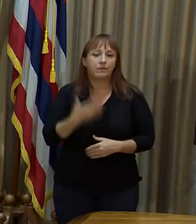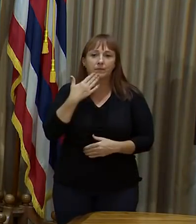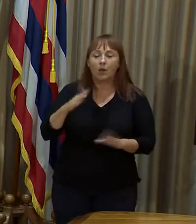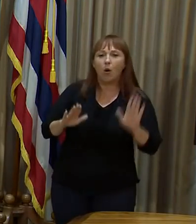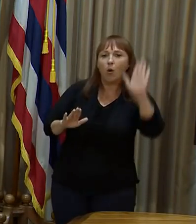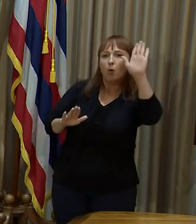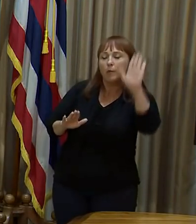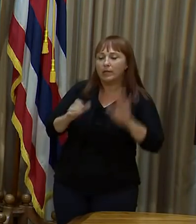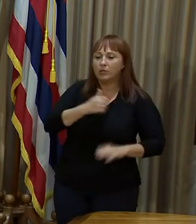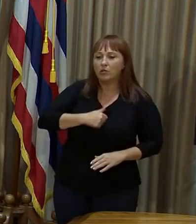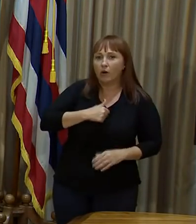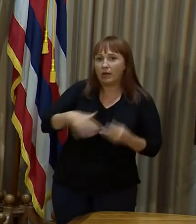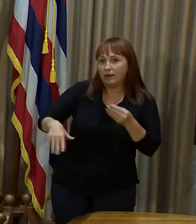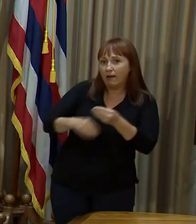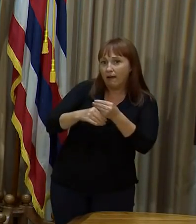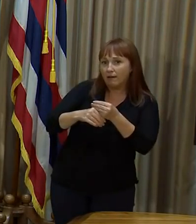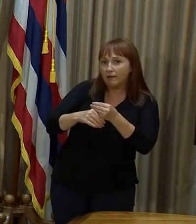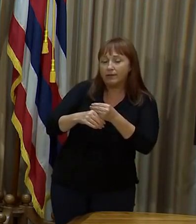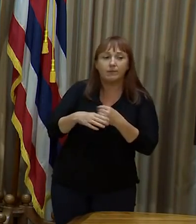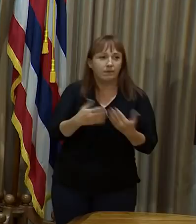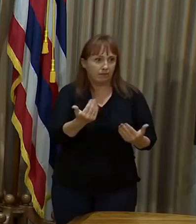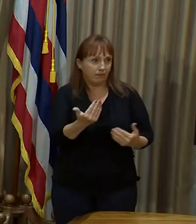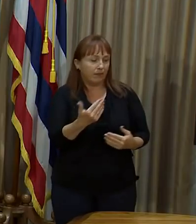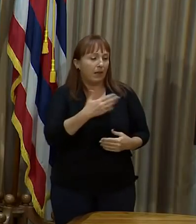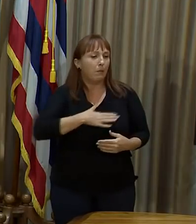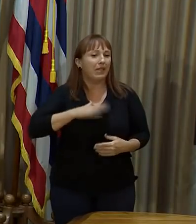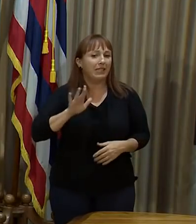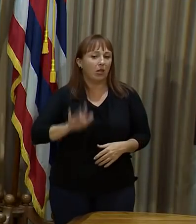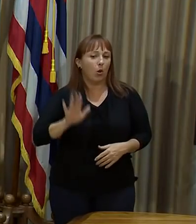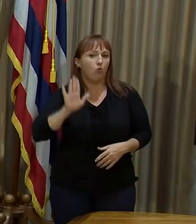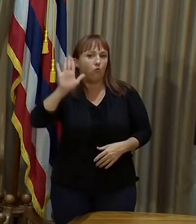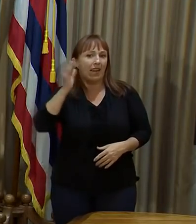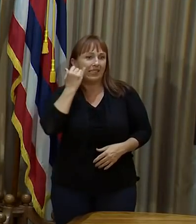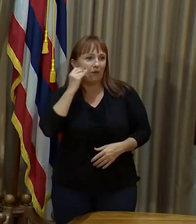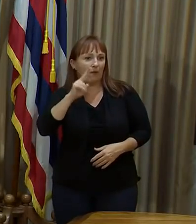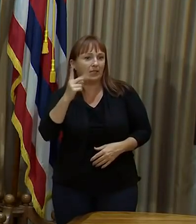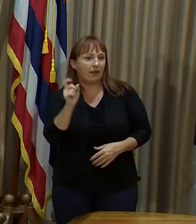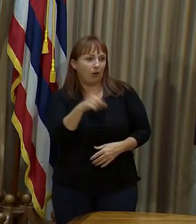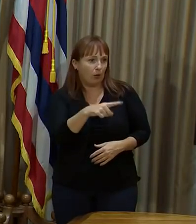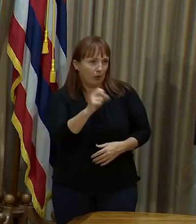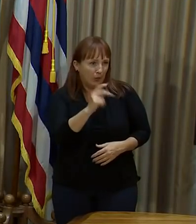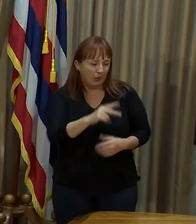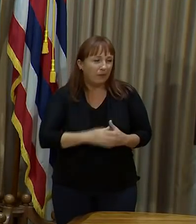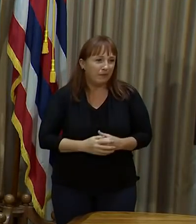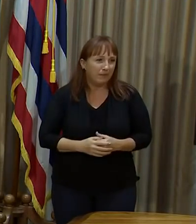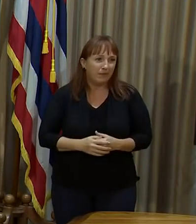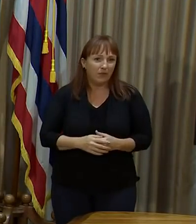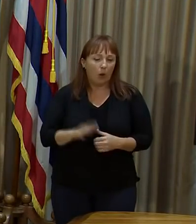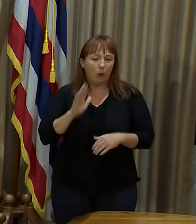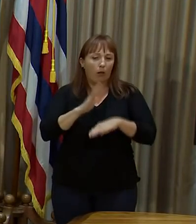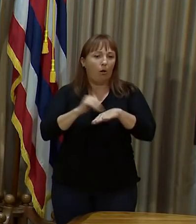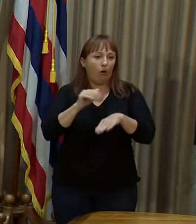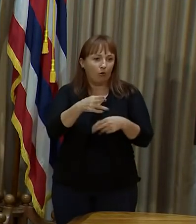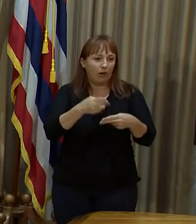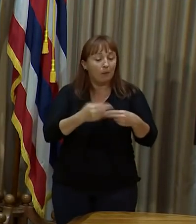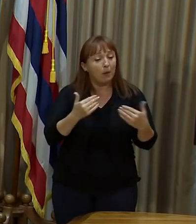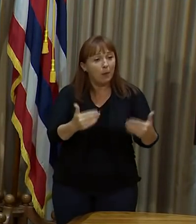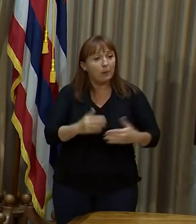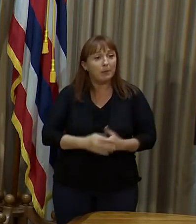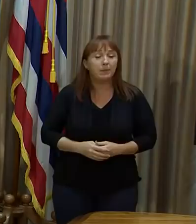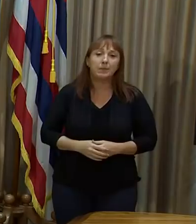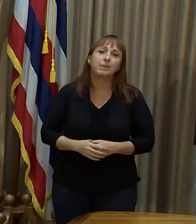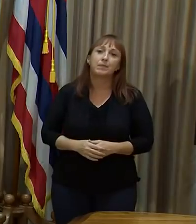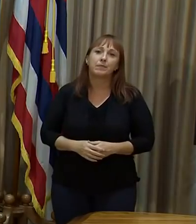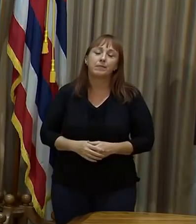Sorry, follow up if that's okay? Okay, Sure. please, reporters, please raise your hand if you do have a follow-up so that I can call on you. Go ahead.